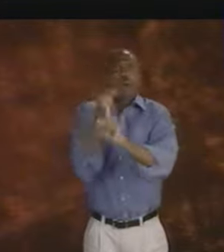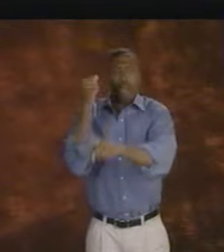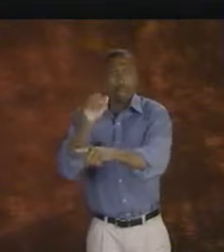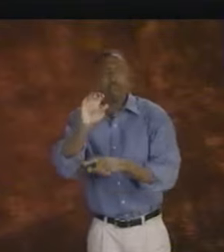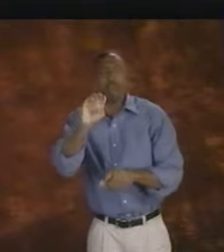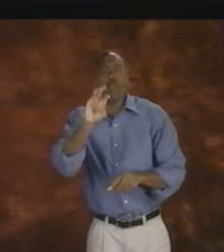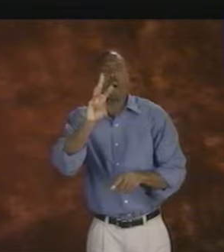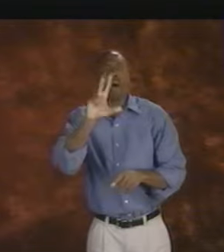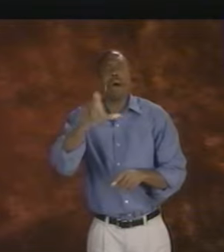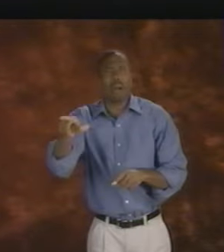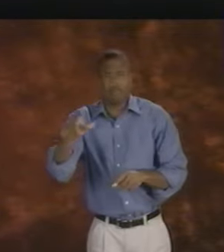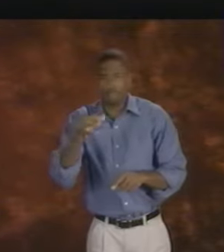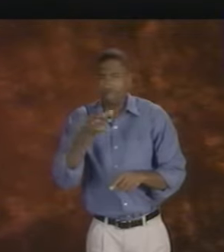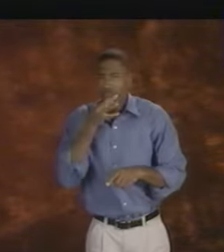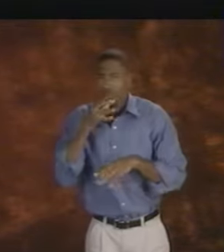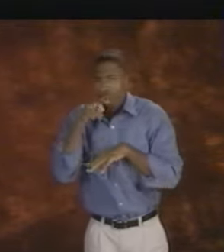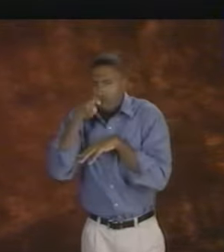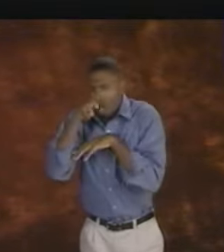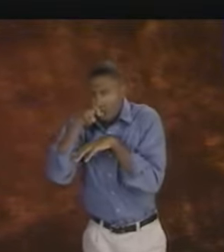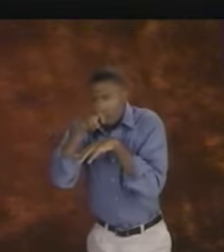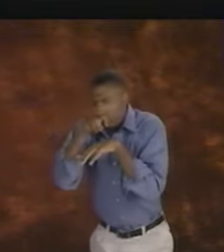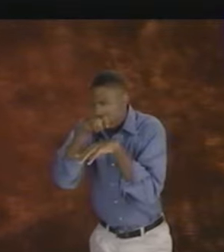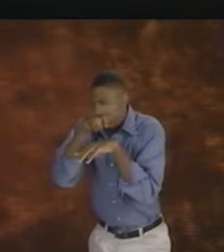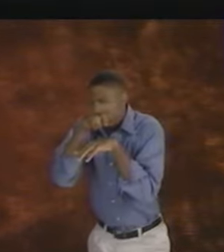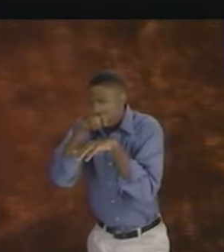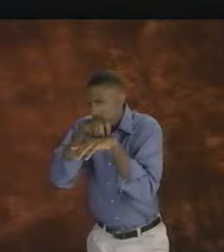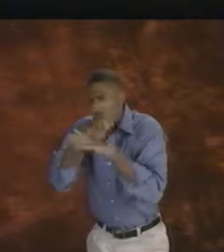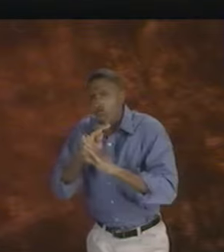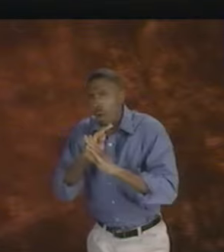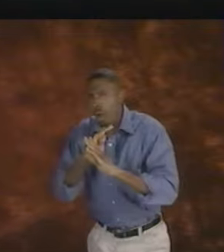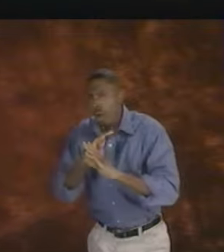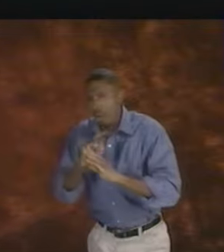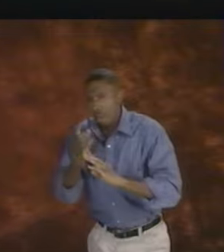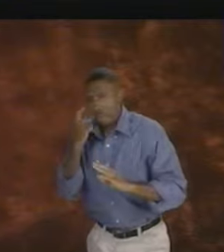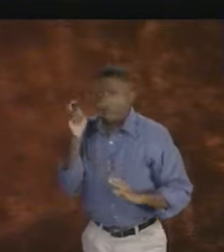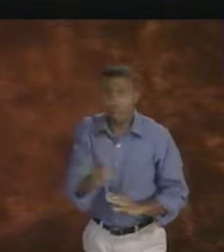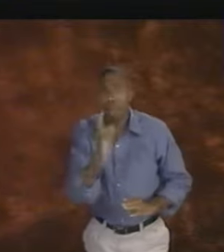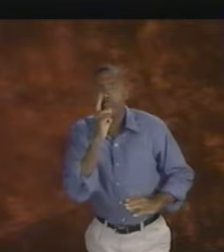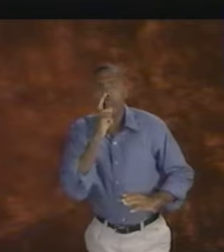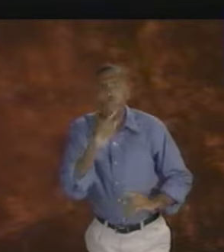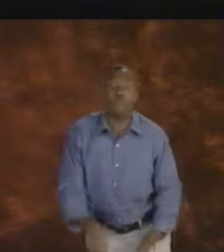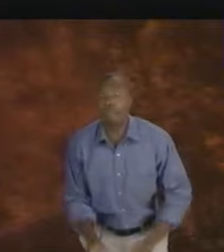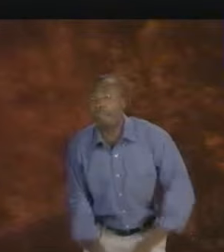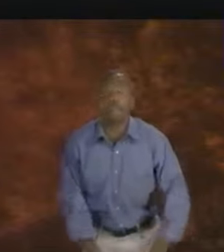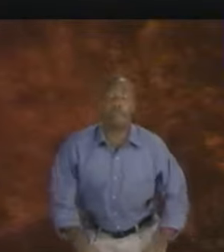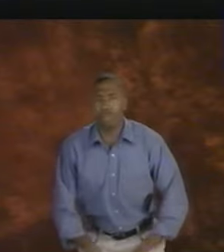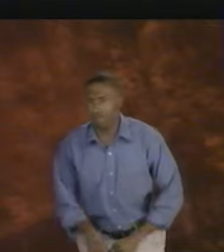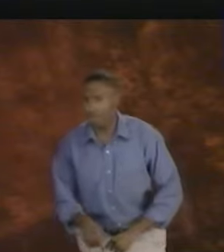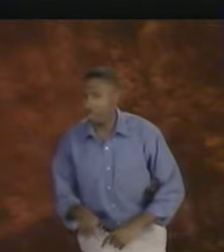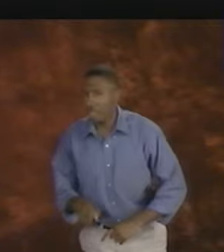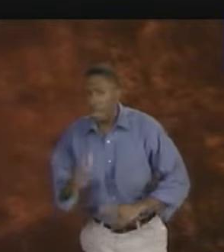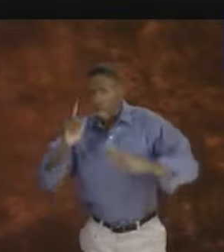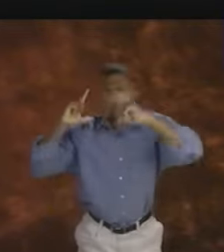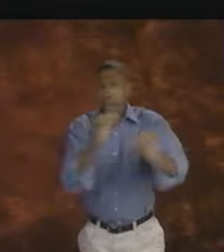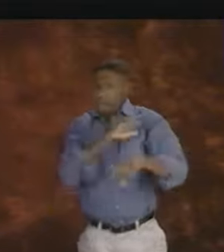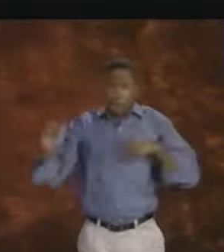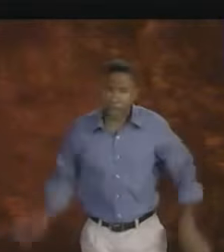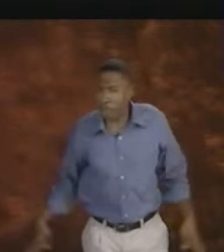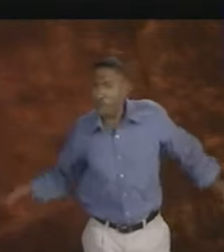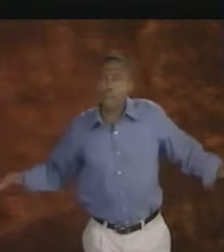without being heard and detected. Scientists studied various birds that fly, and they took notice of the